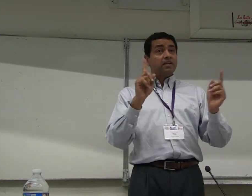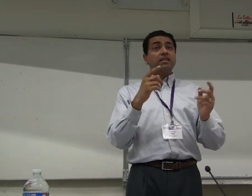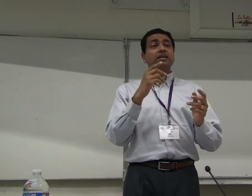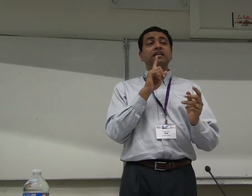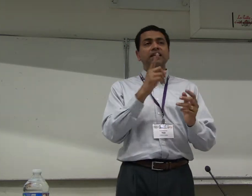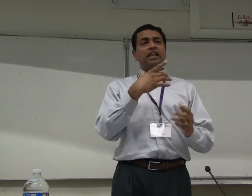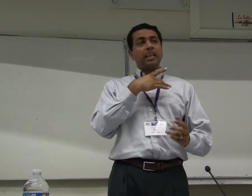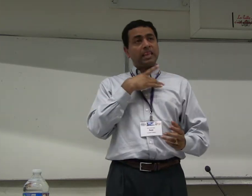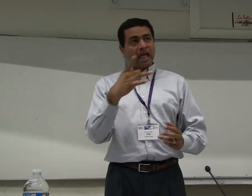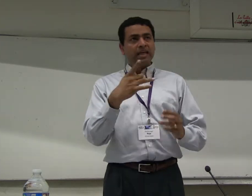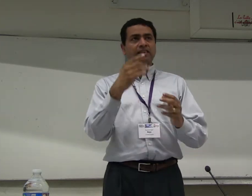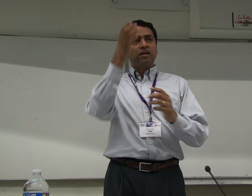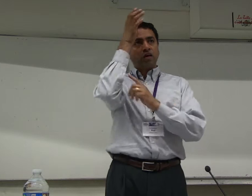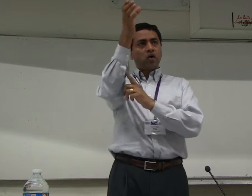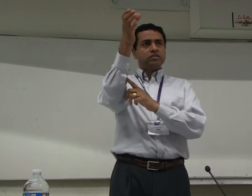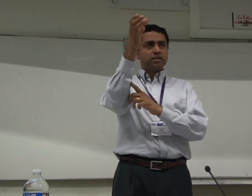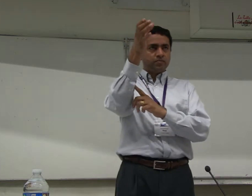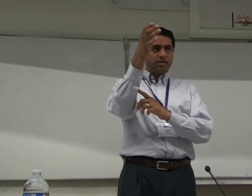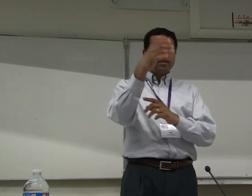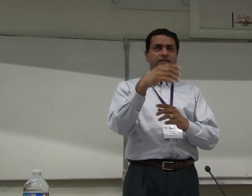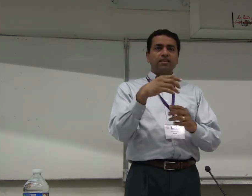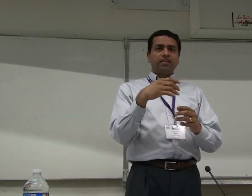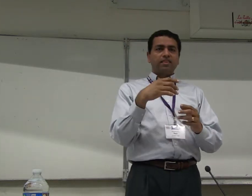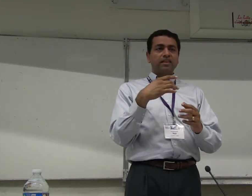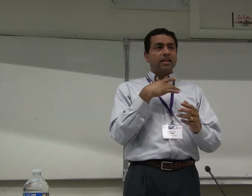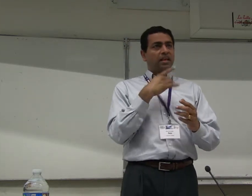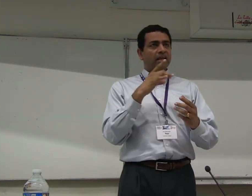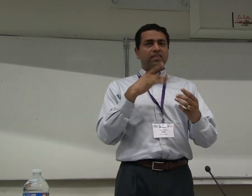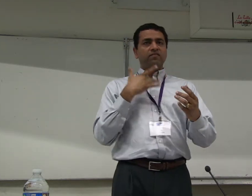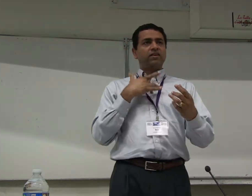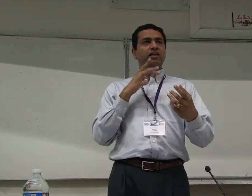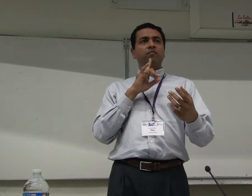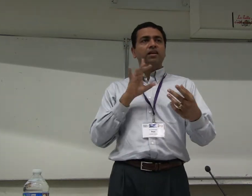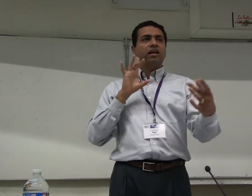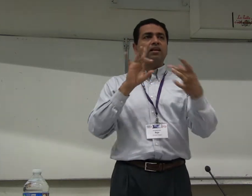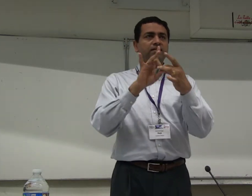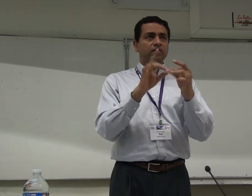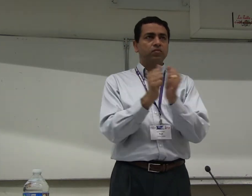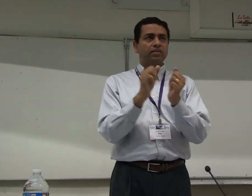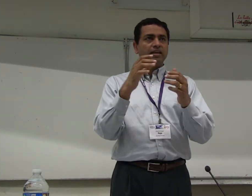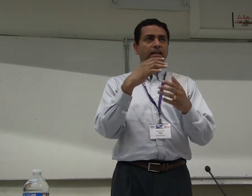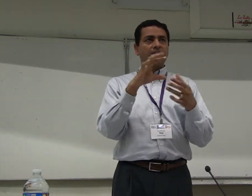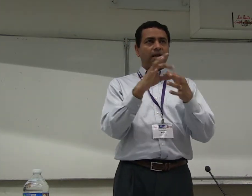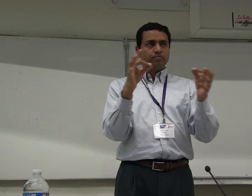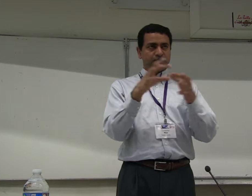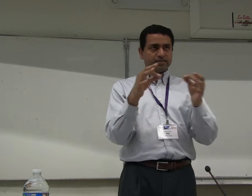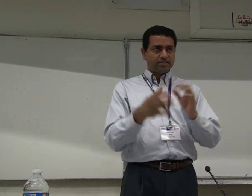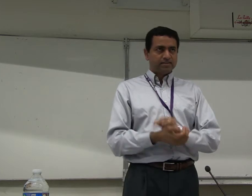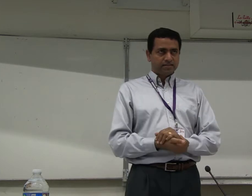uniform. What they really liked was the concept. They liked the idea of feeling connected